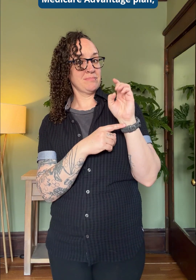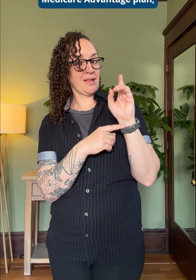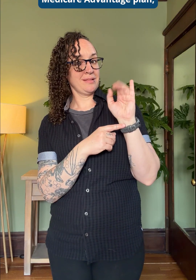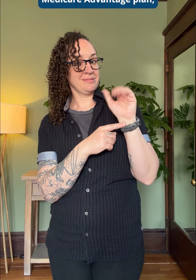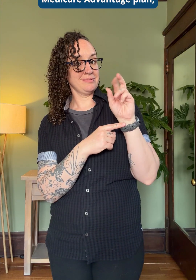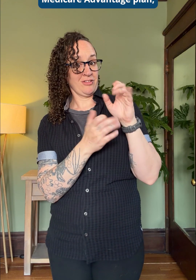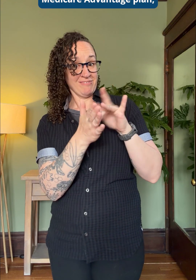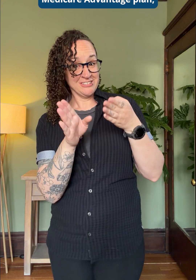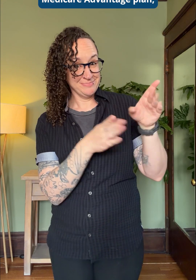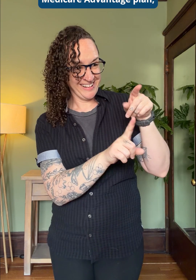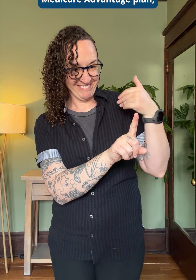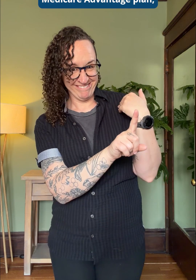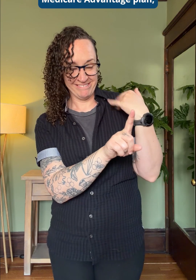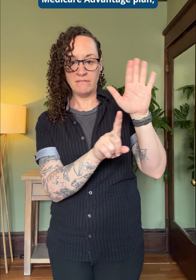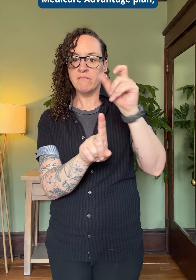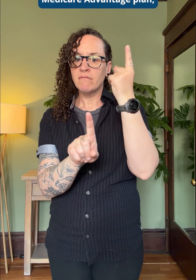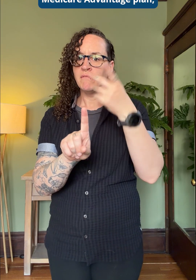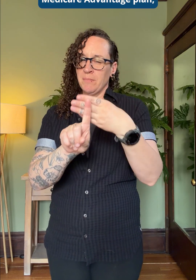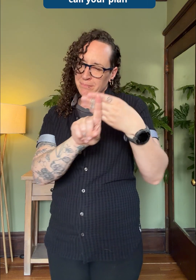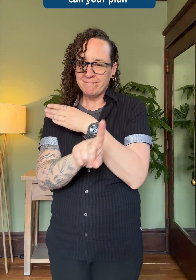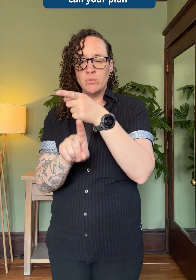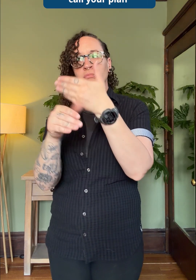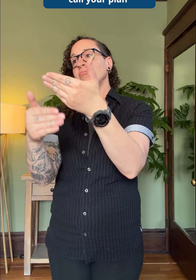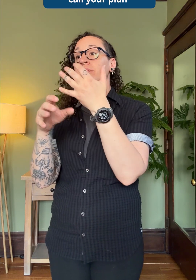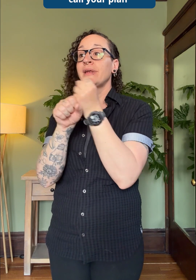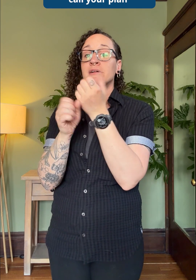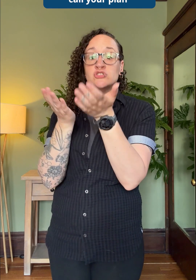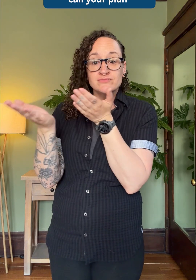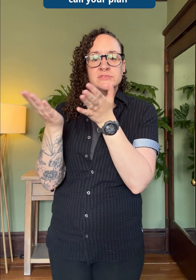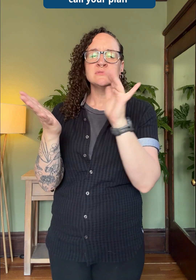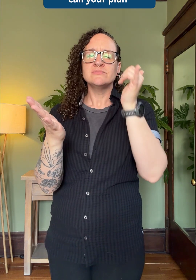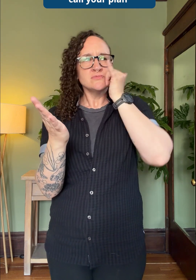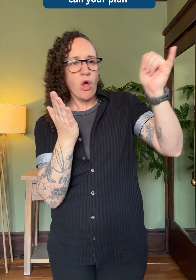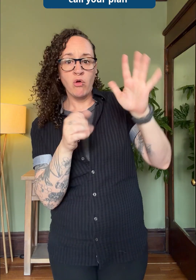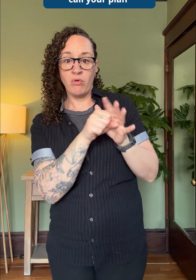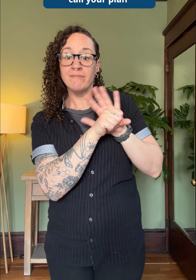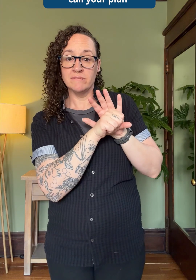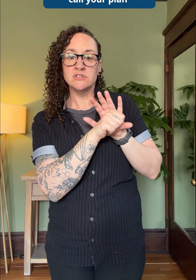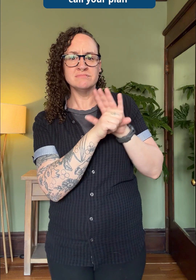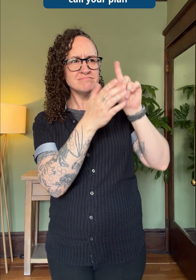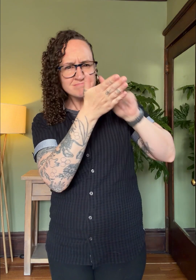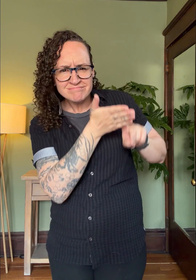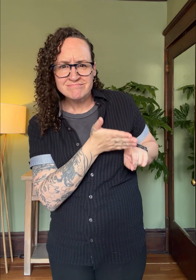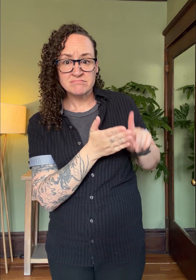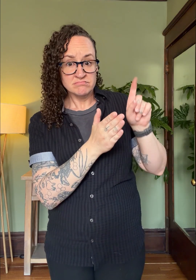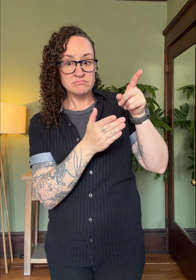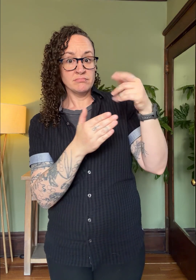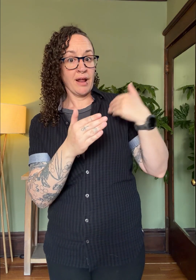If you have a Medicare Advantage plan, before you get services, call your plan to see if